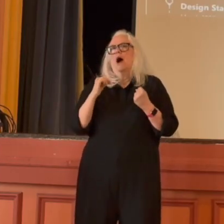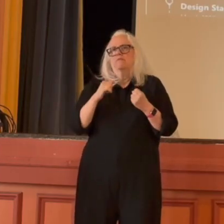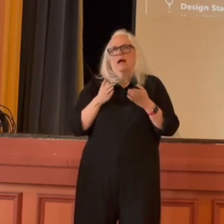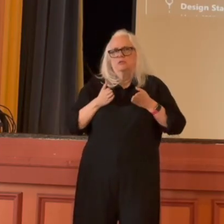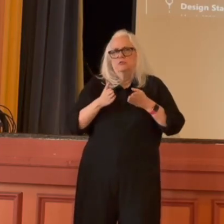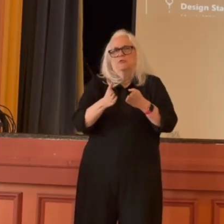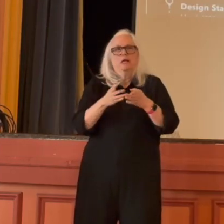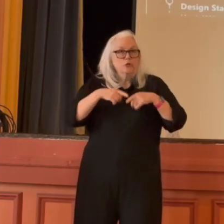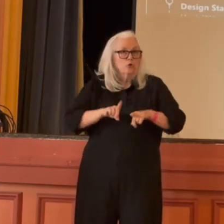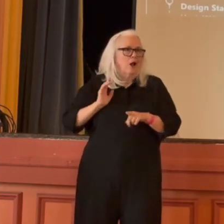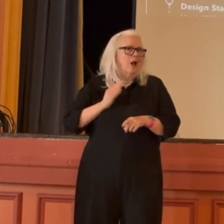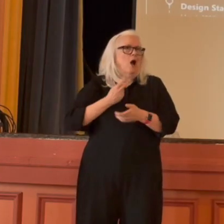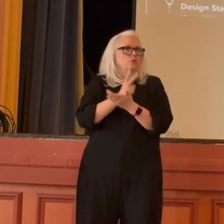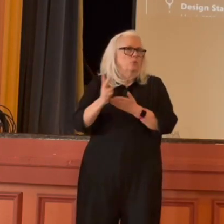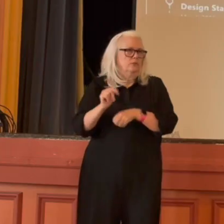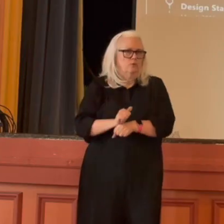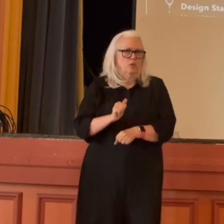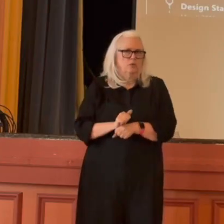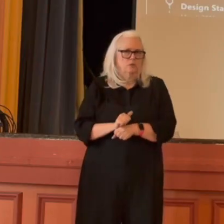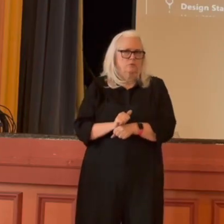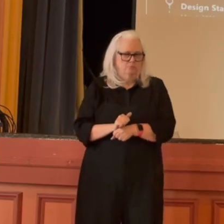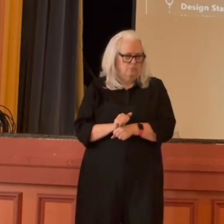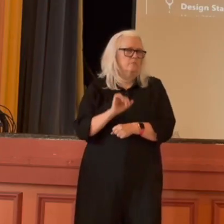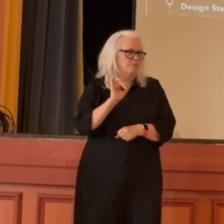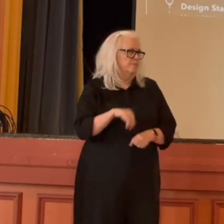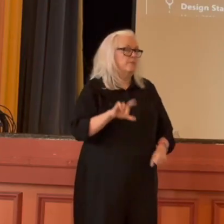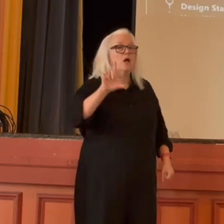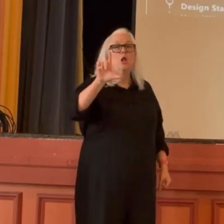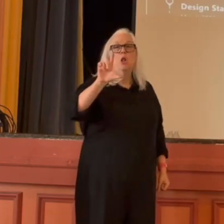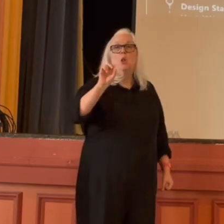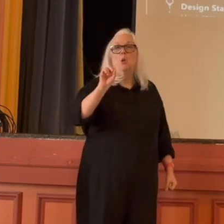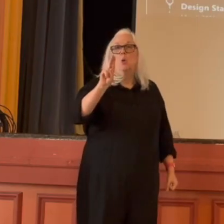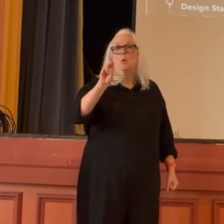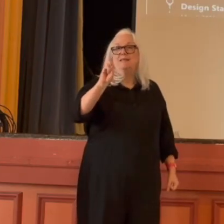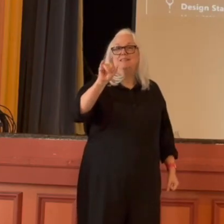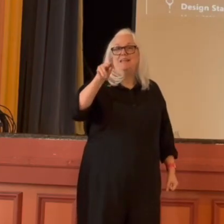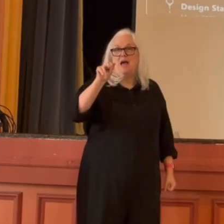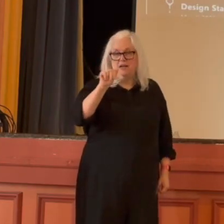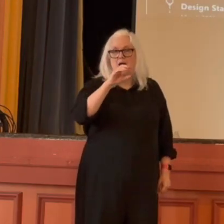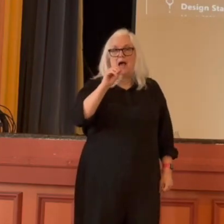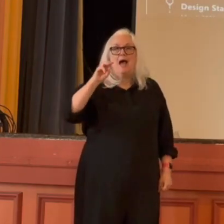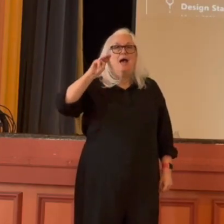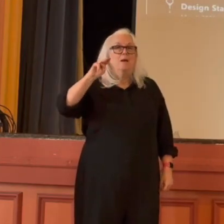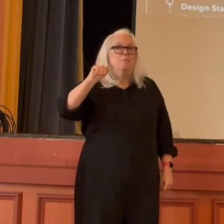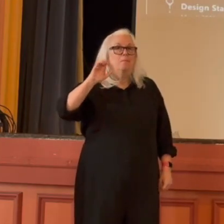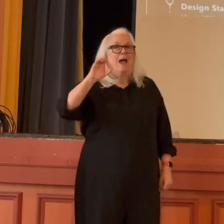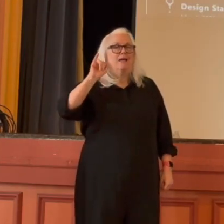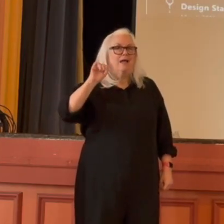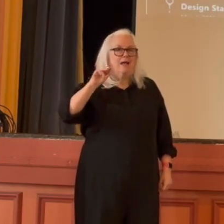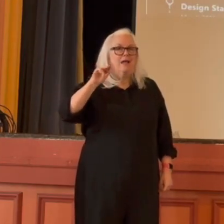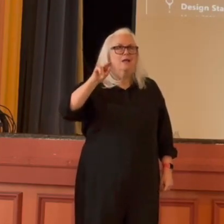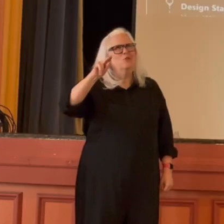Louisiana and Mackinac, this is along Conway Park, and